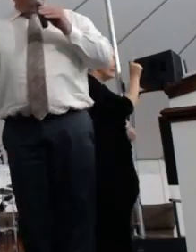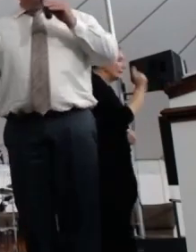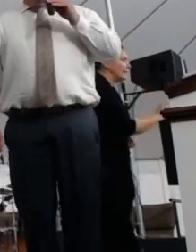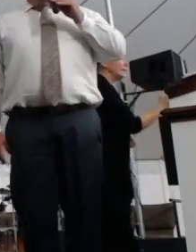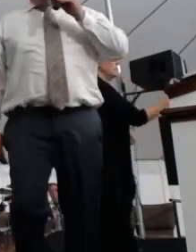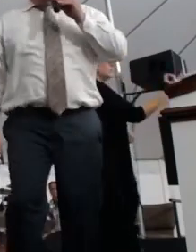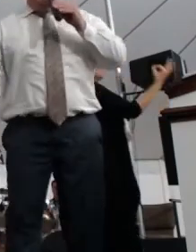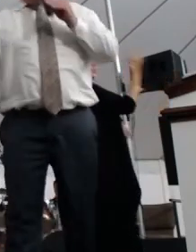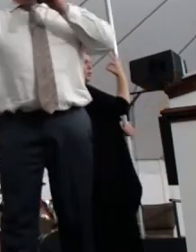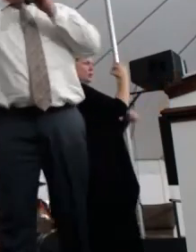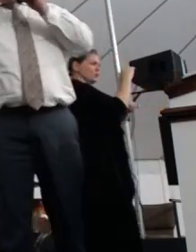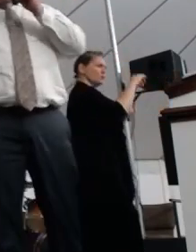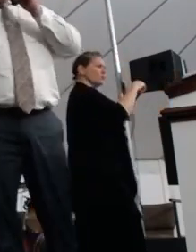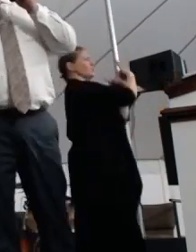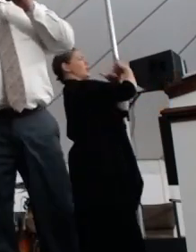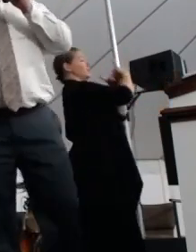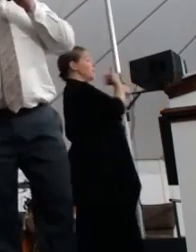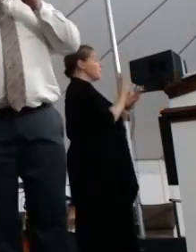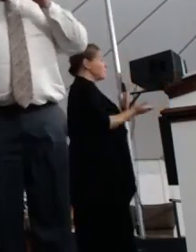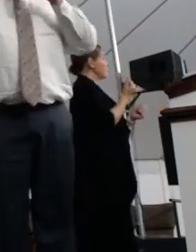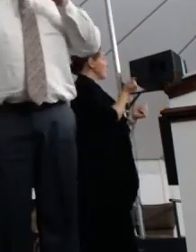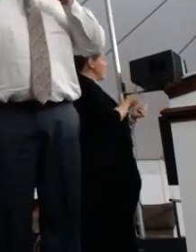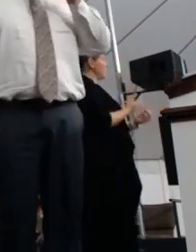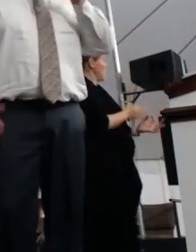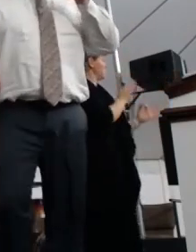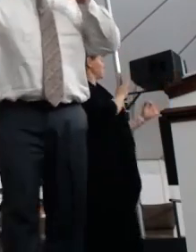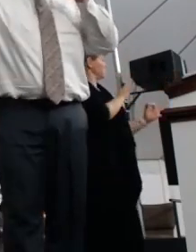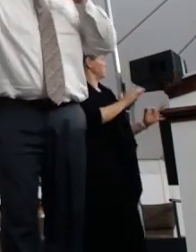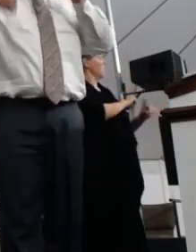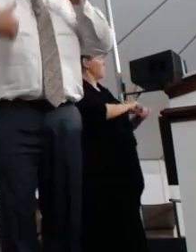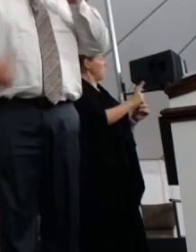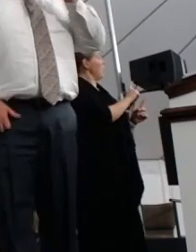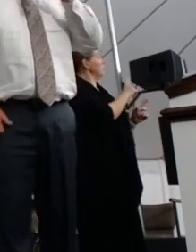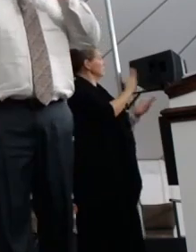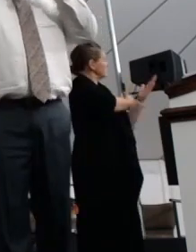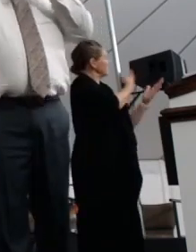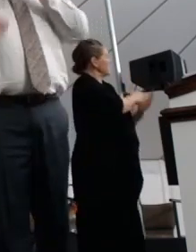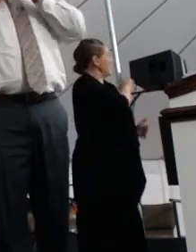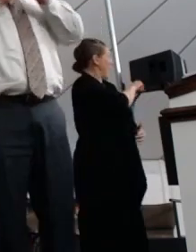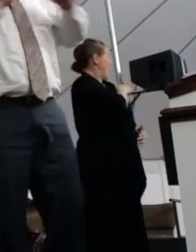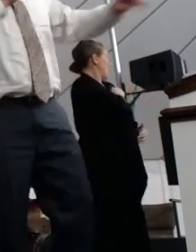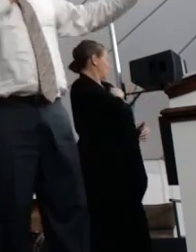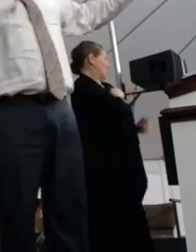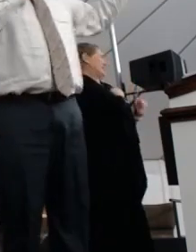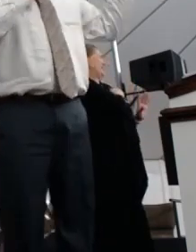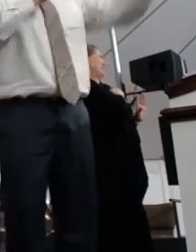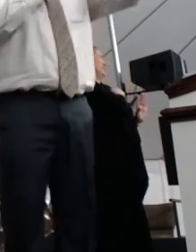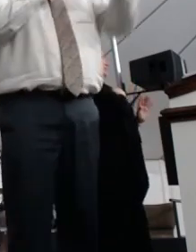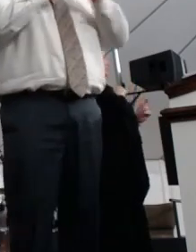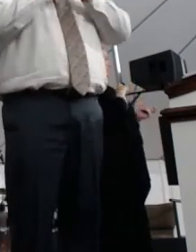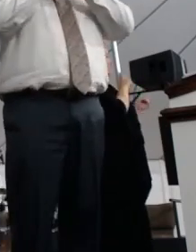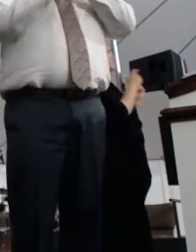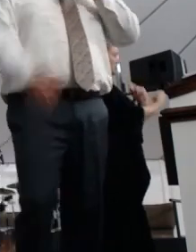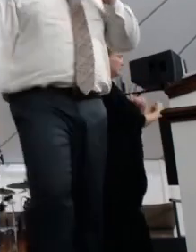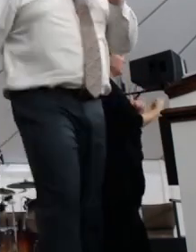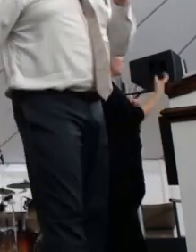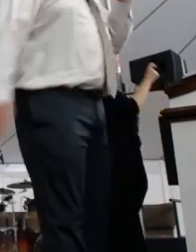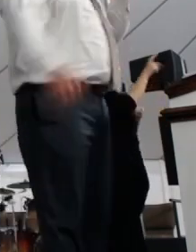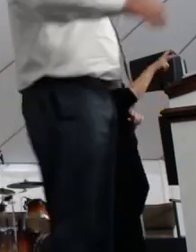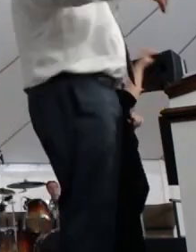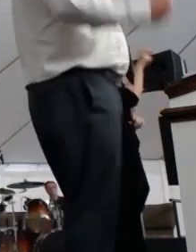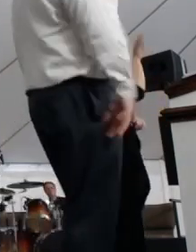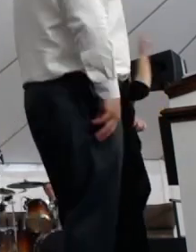on. You may have everything right, but I'm telling you, sometimes attitudes get on you, and you just need a preacher to preach at you. You may have it all